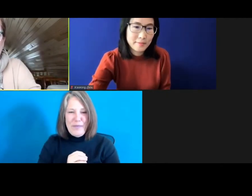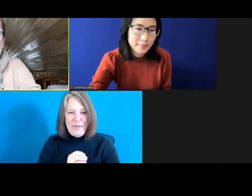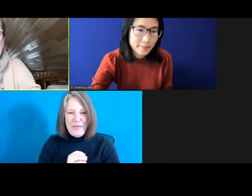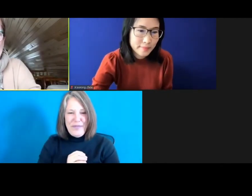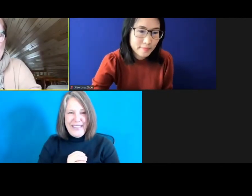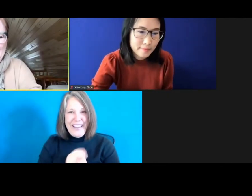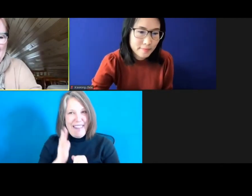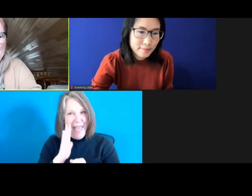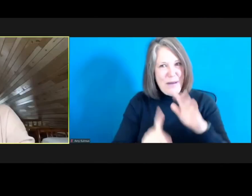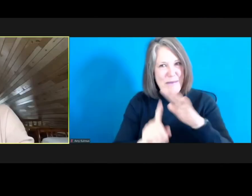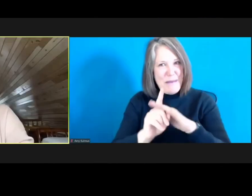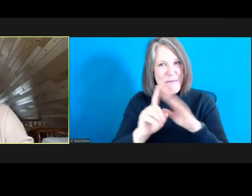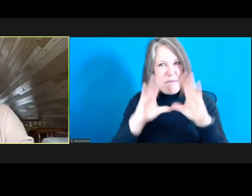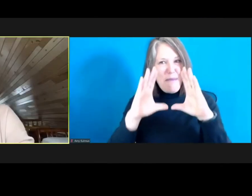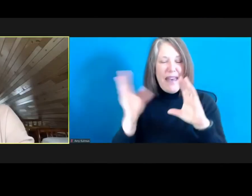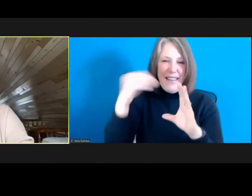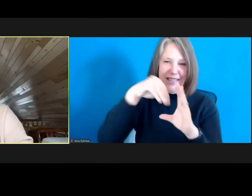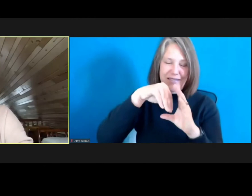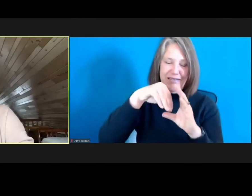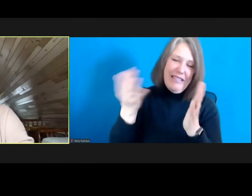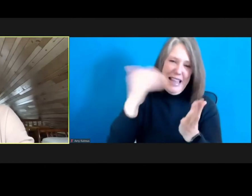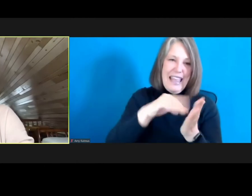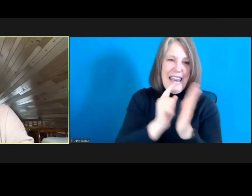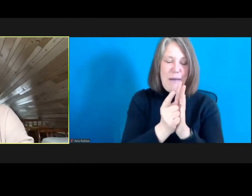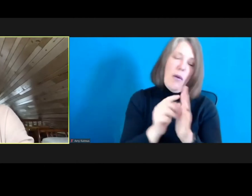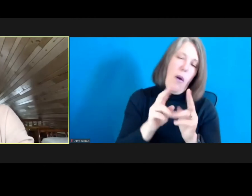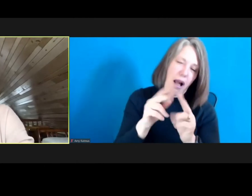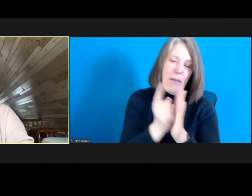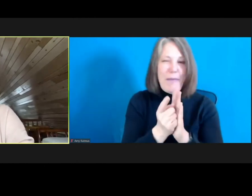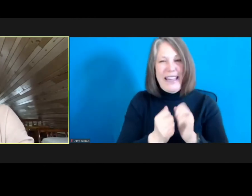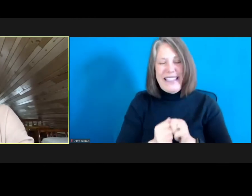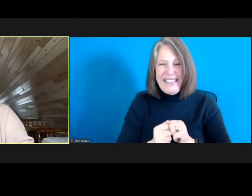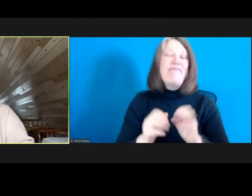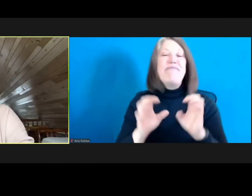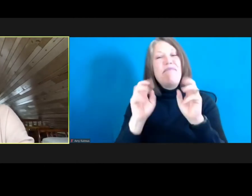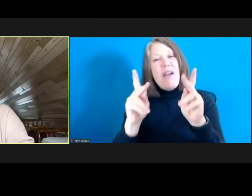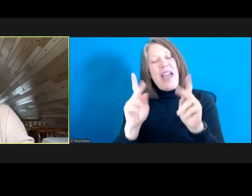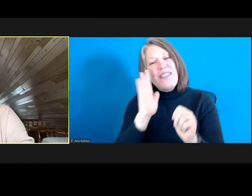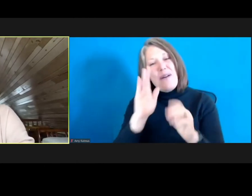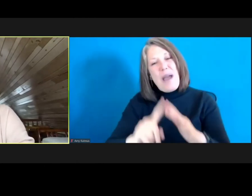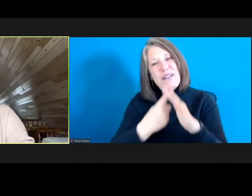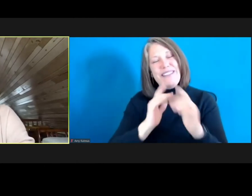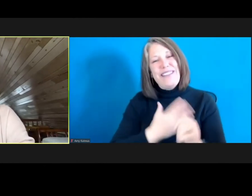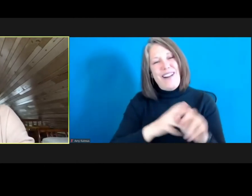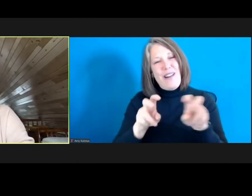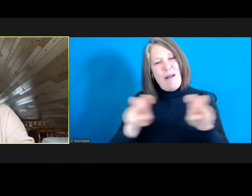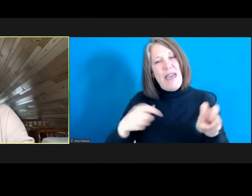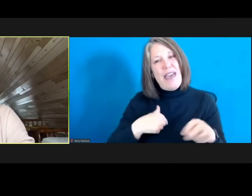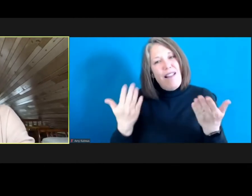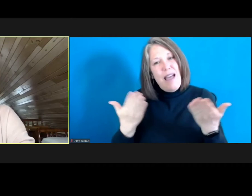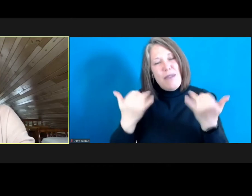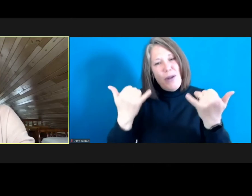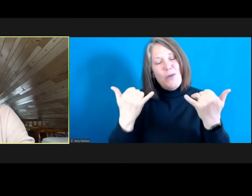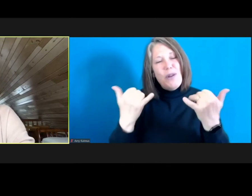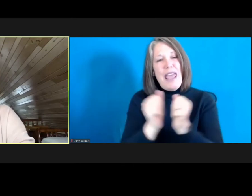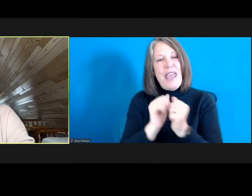They'll be back in a minute. Well, a couple minutes. All right, so I will start our panel. I'm here today